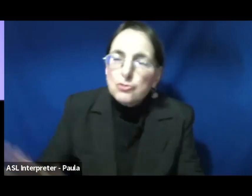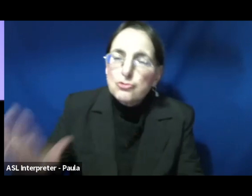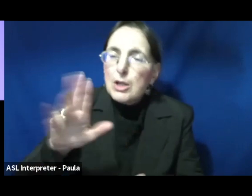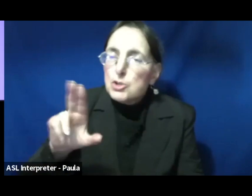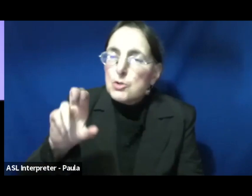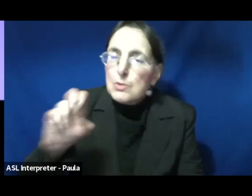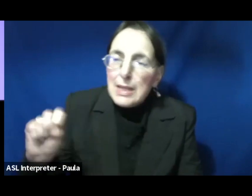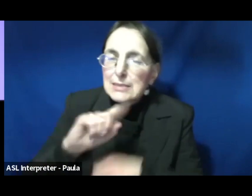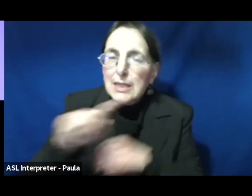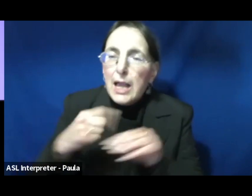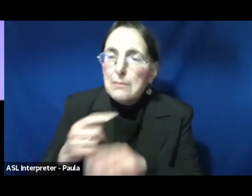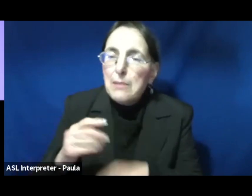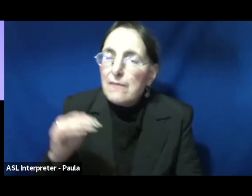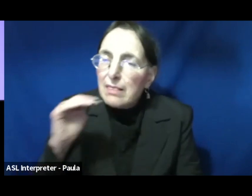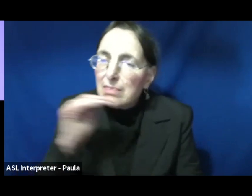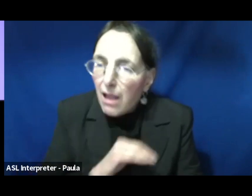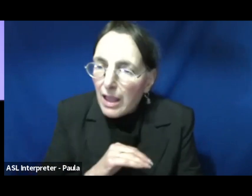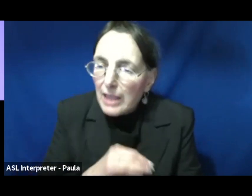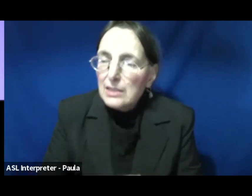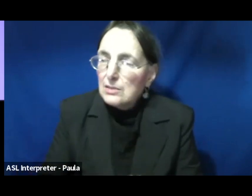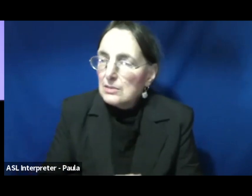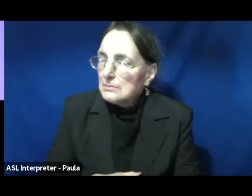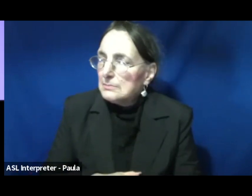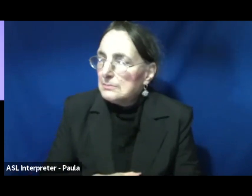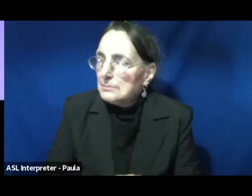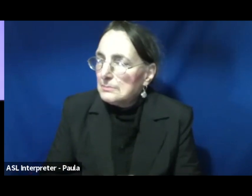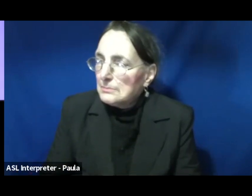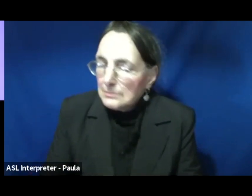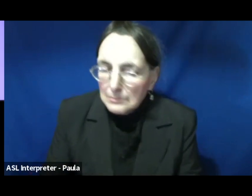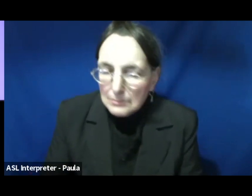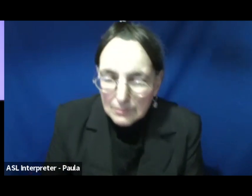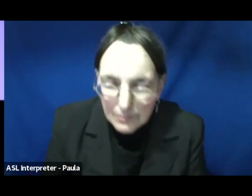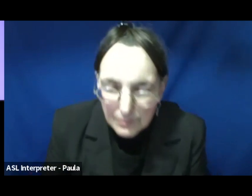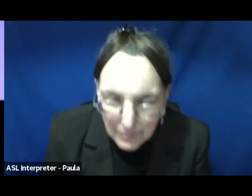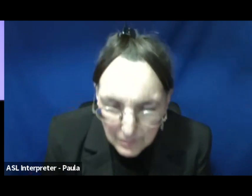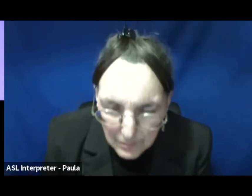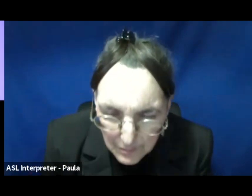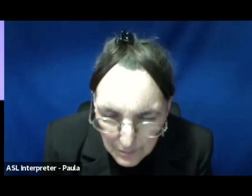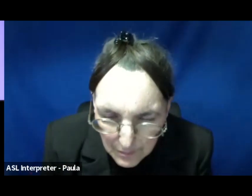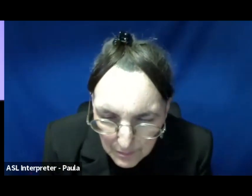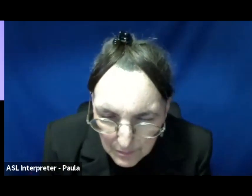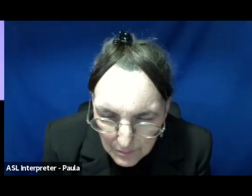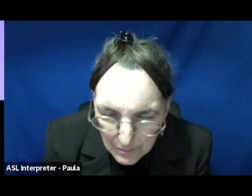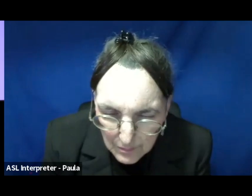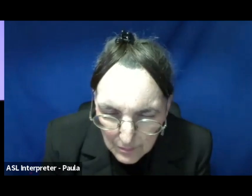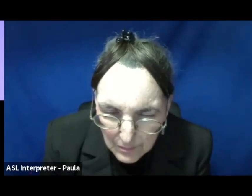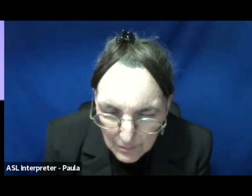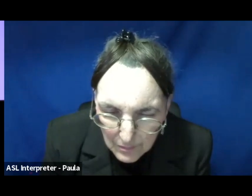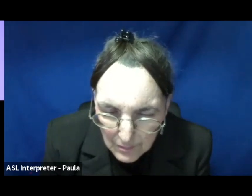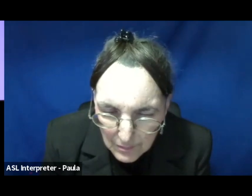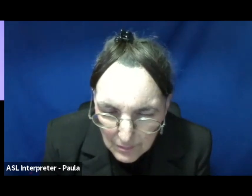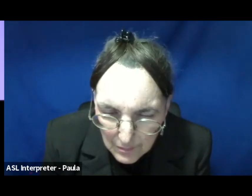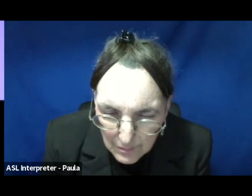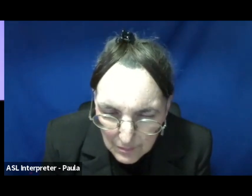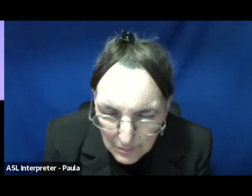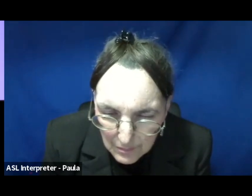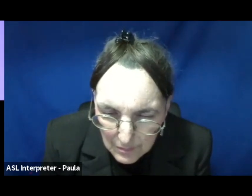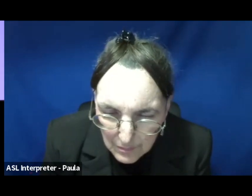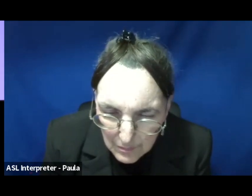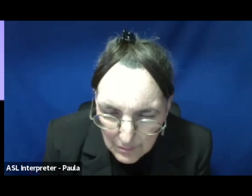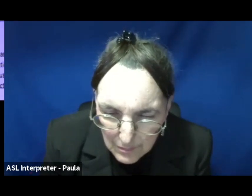lie about terpene drift. And what did that do? It removed barriers for growers. It removed barriers for